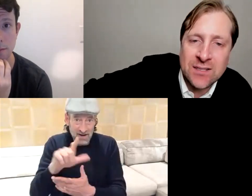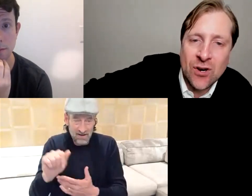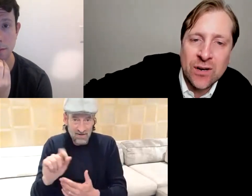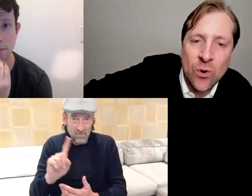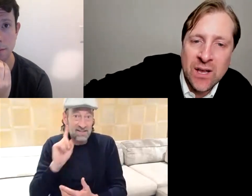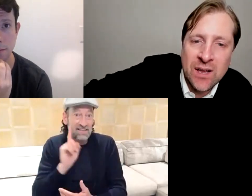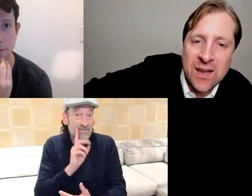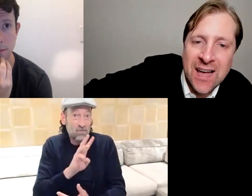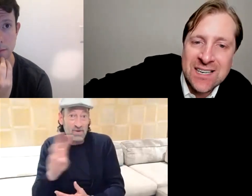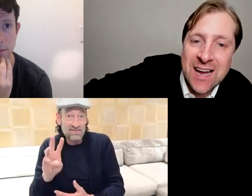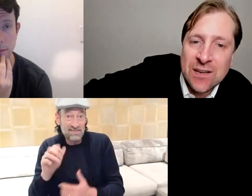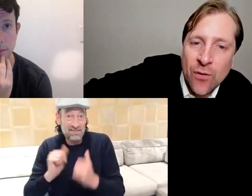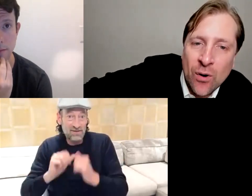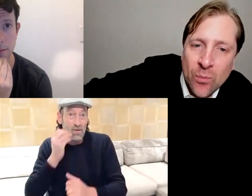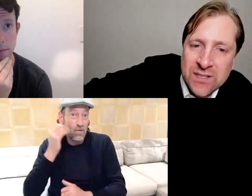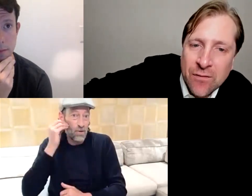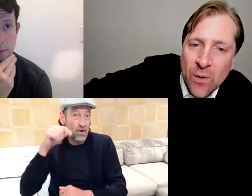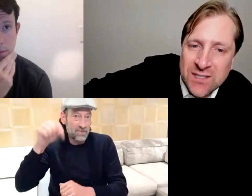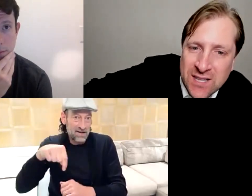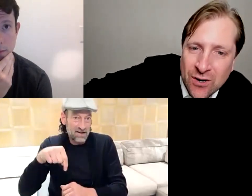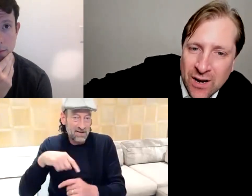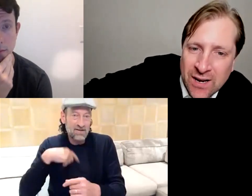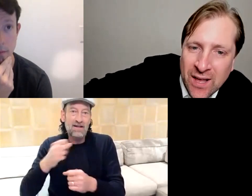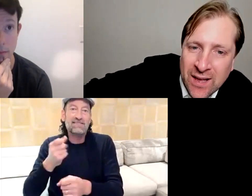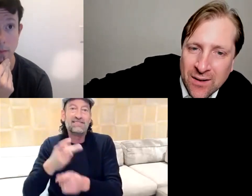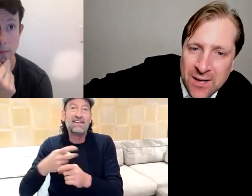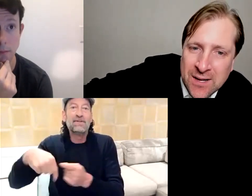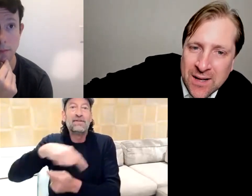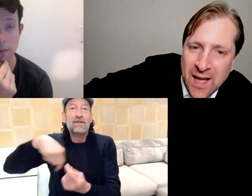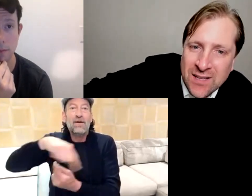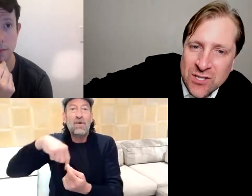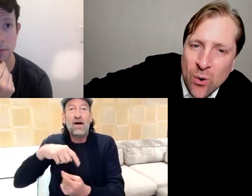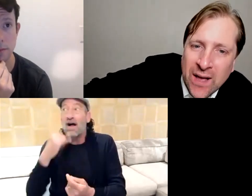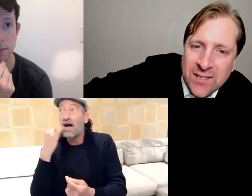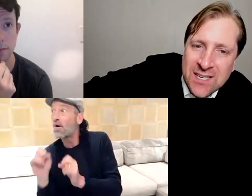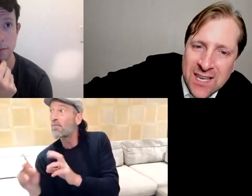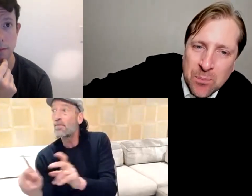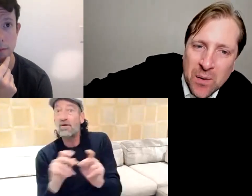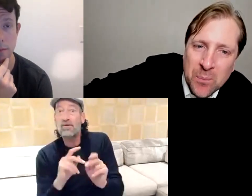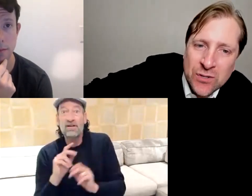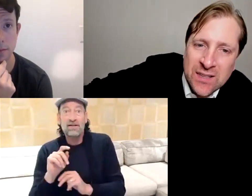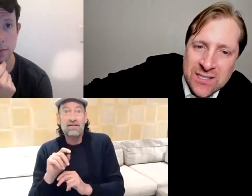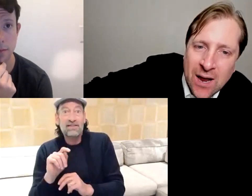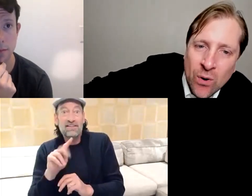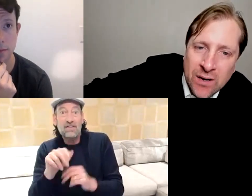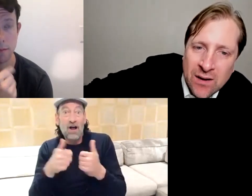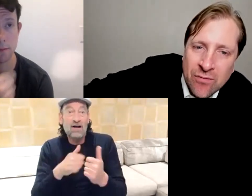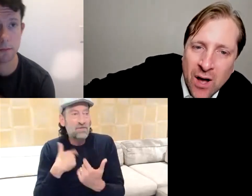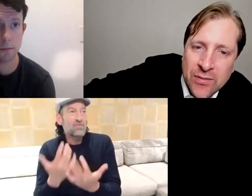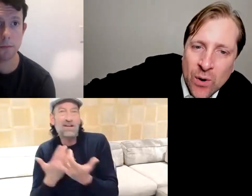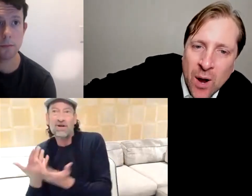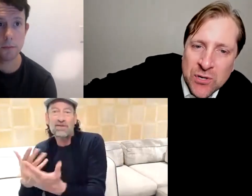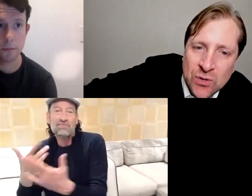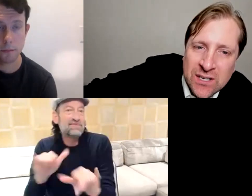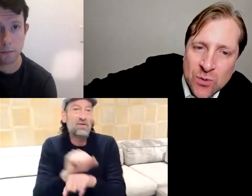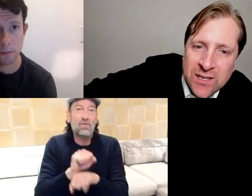I started working in 1994 with Deaf West Theater in LA. And so I got to keep building this network, and if